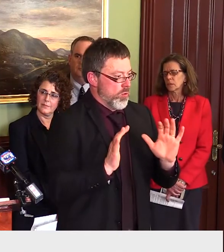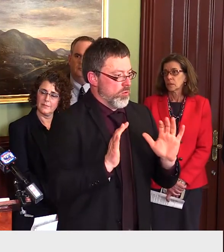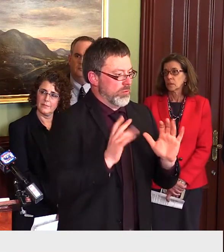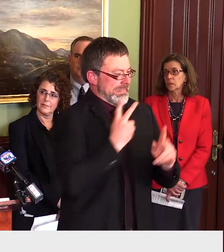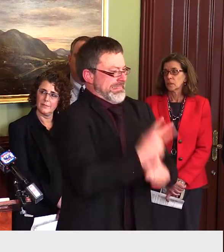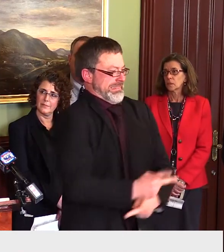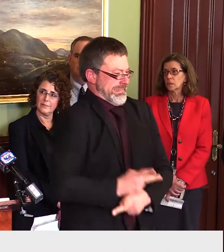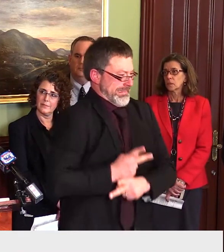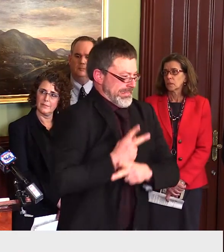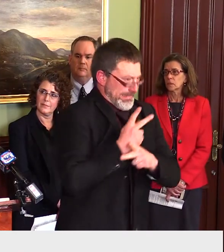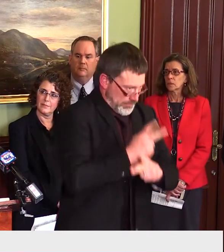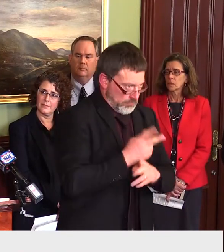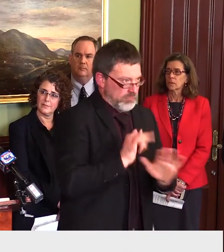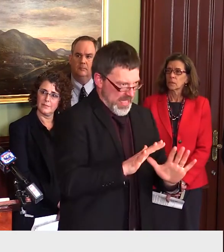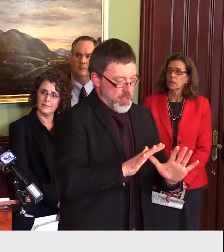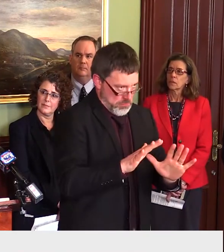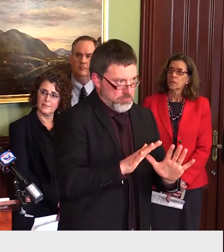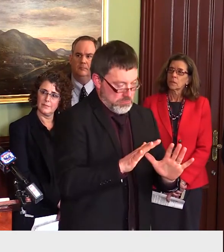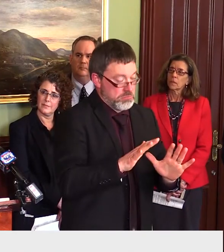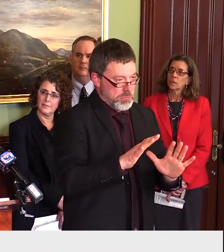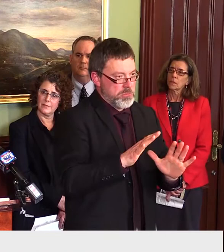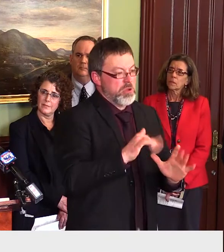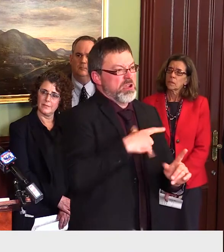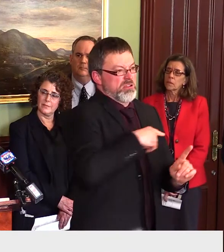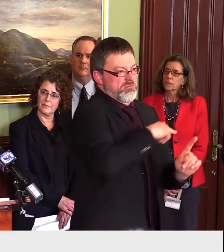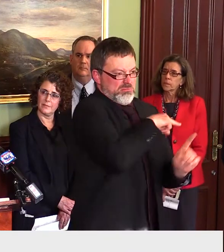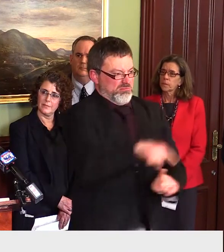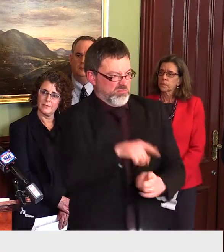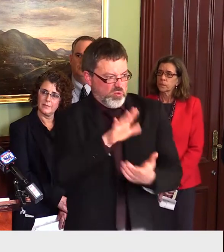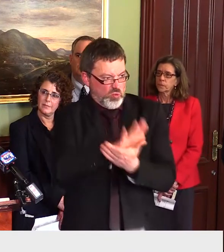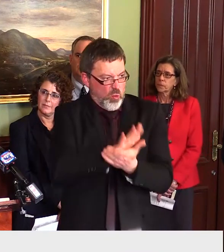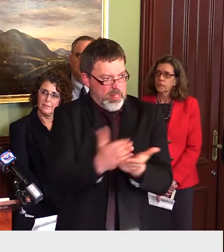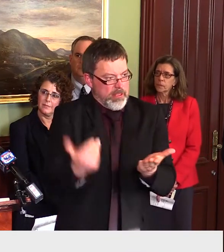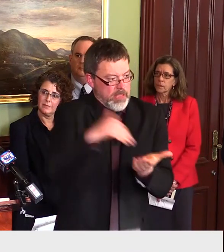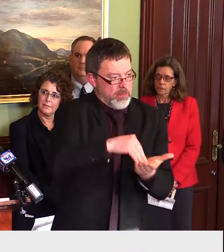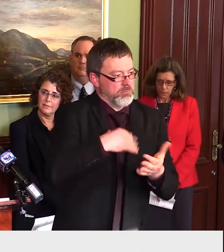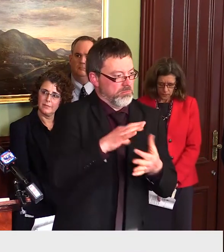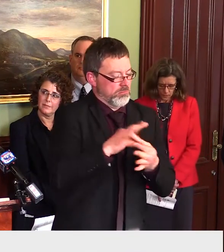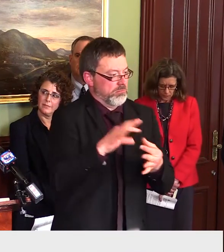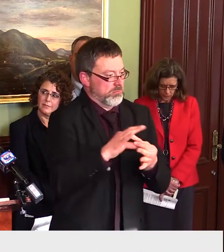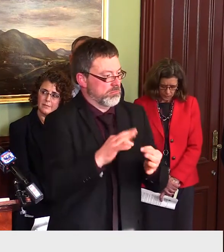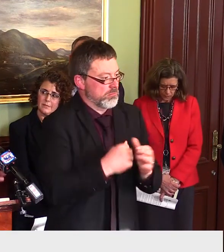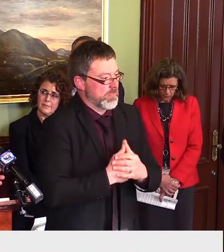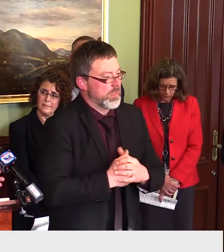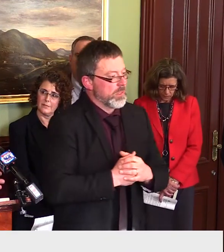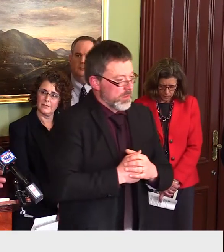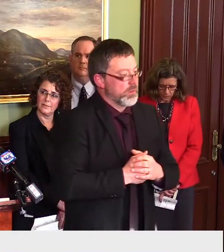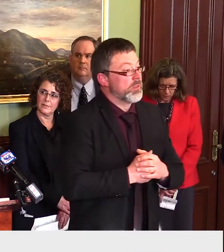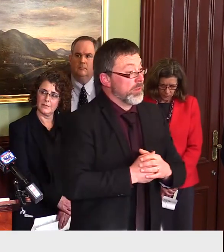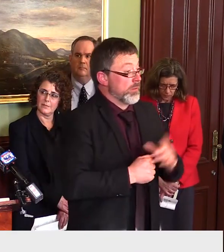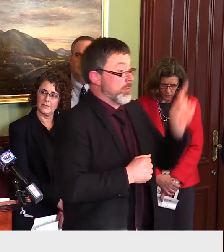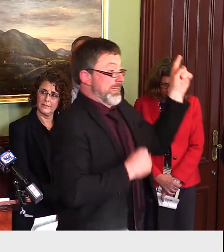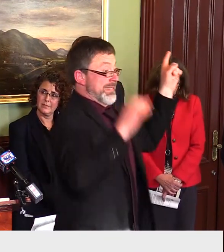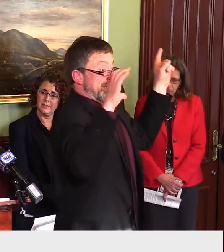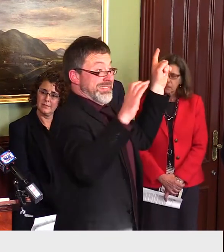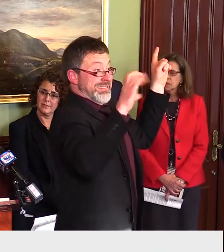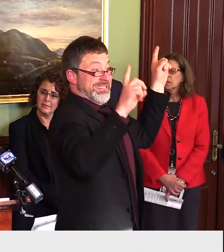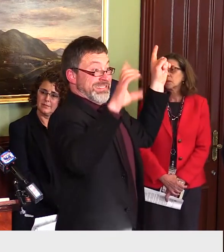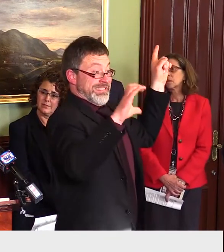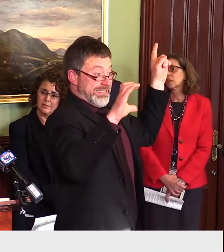Control, as well as the available science, the reports from other countries'